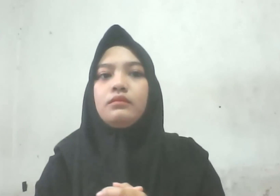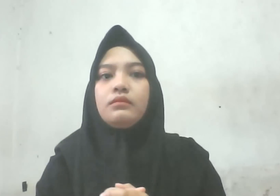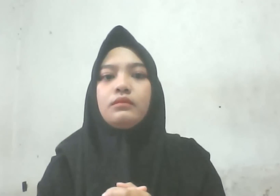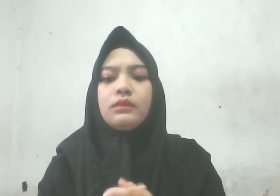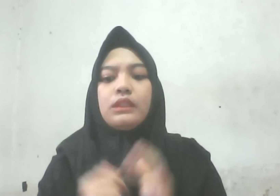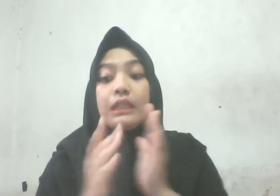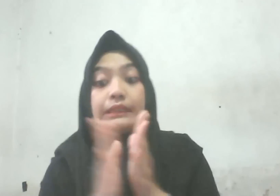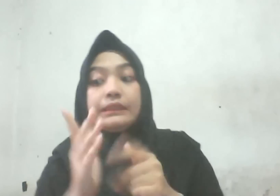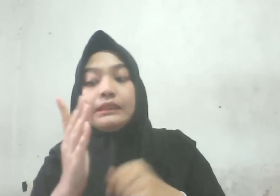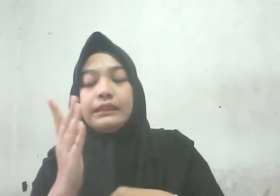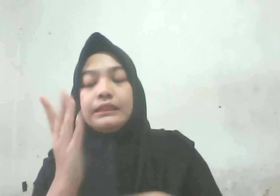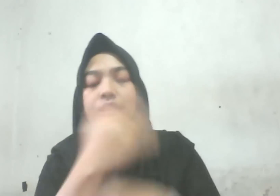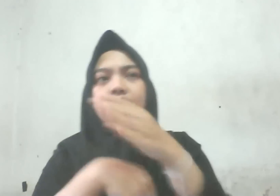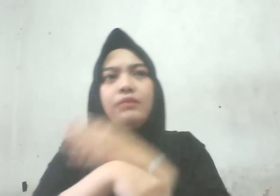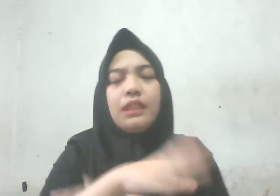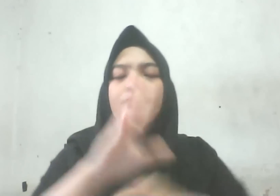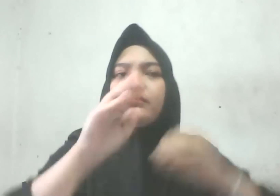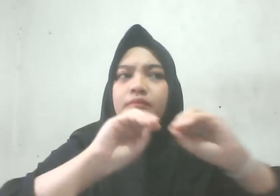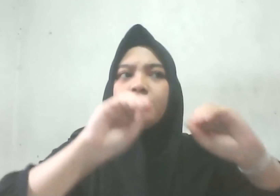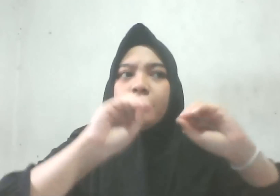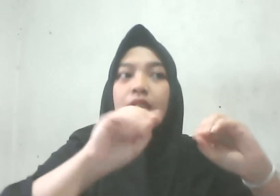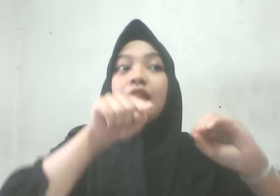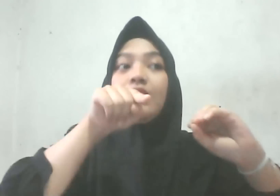disability studies seeks to challenge.